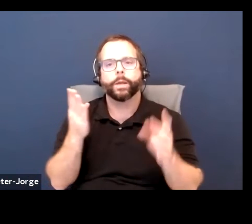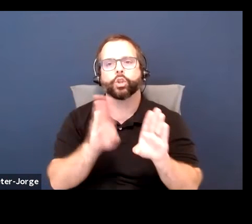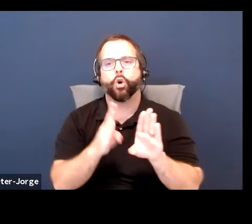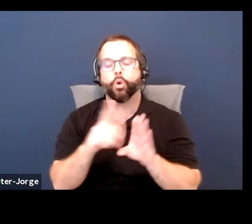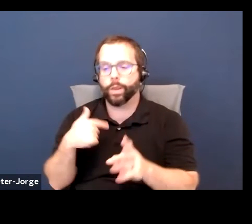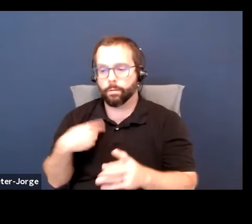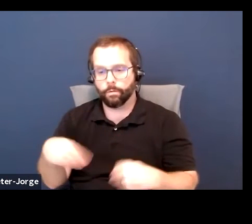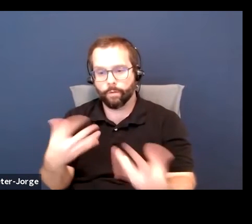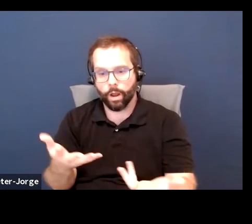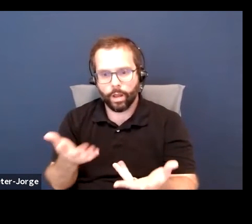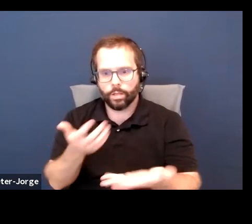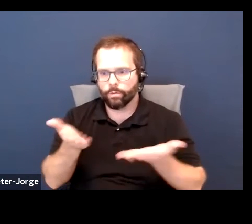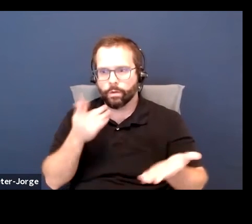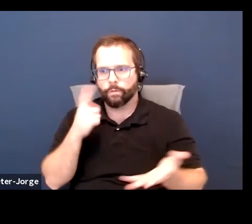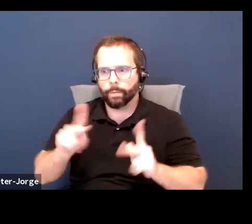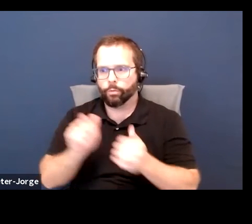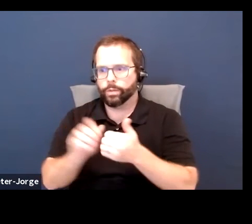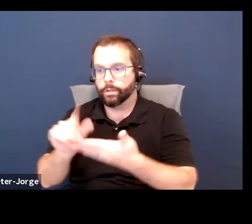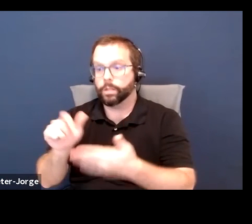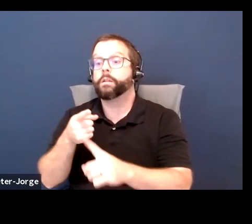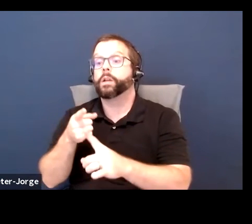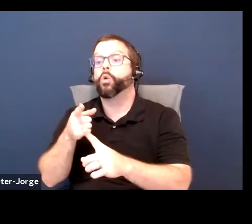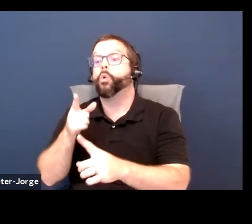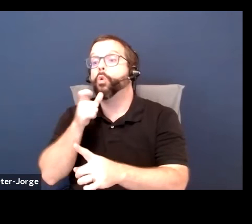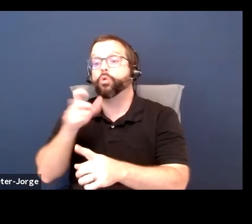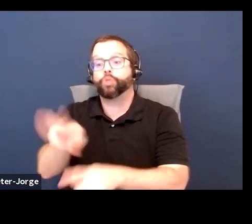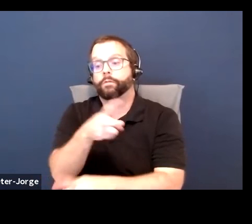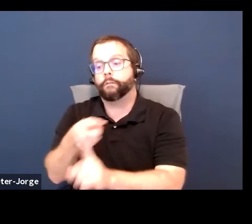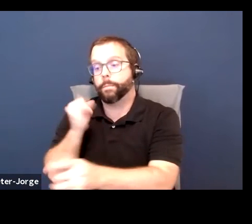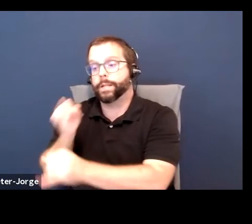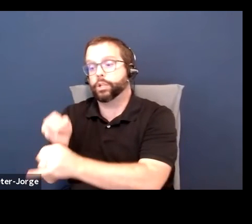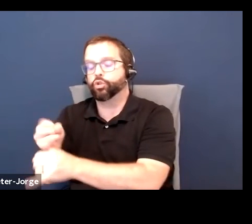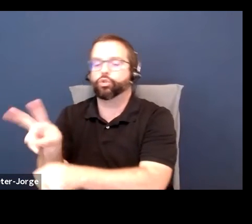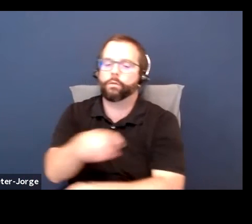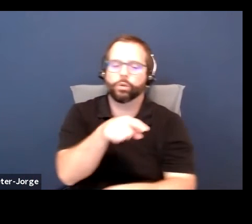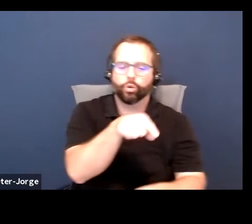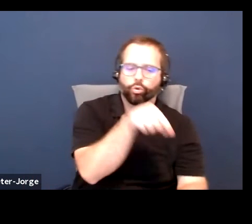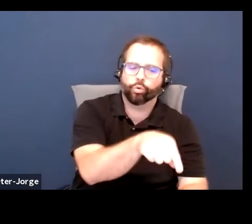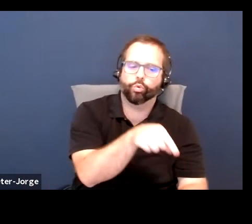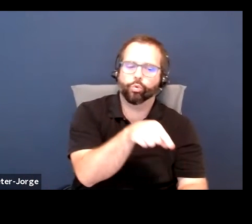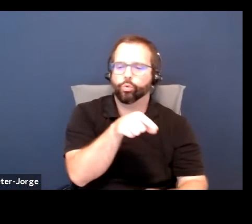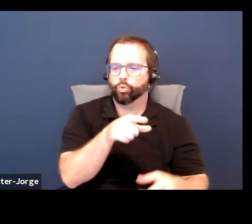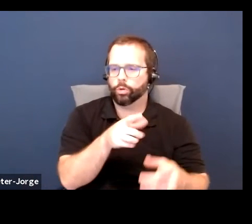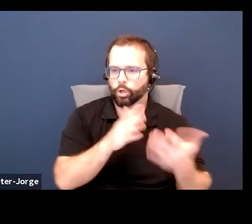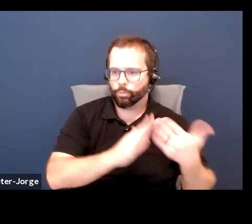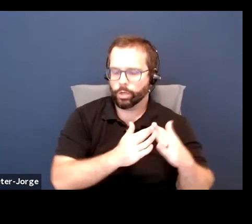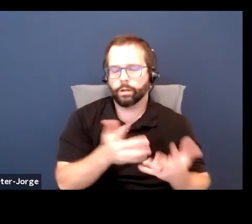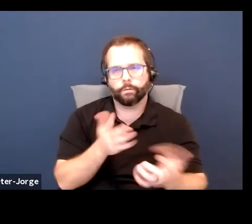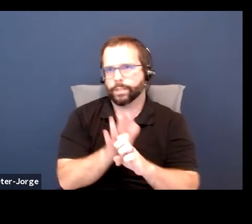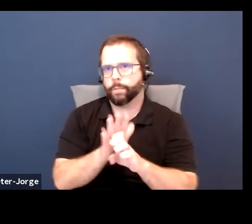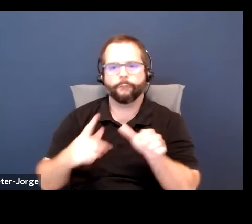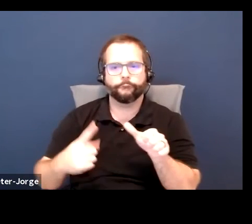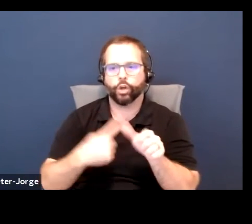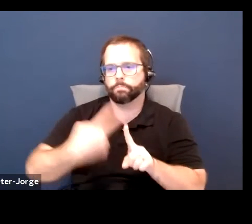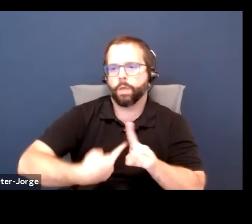the community for covering first month's rent, utilities, and a